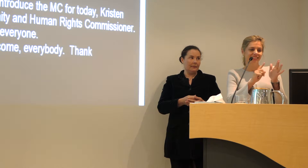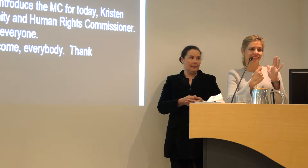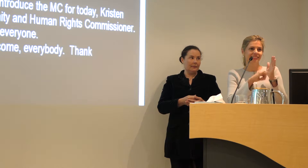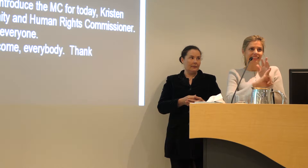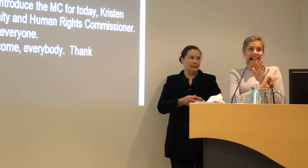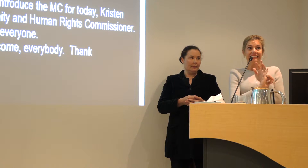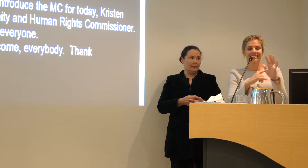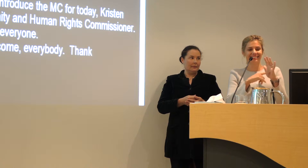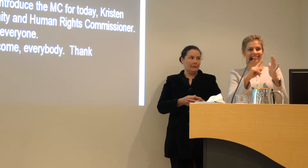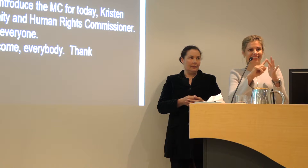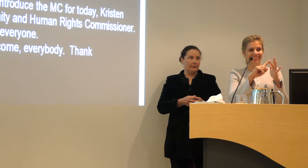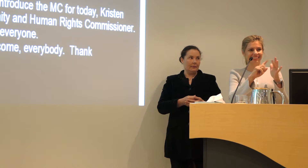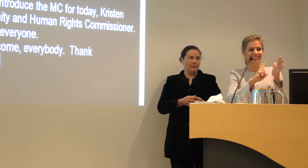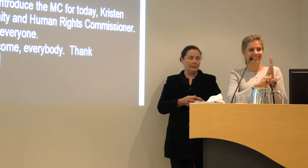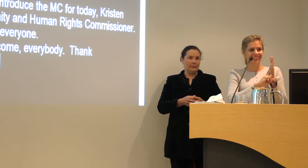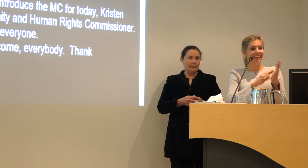Kristen